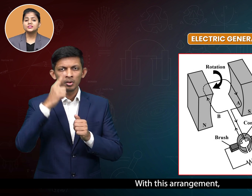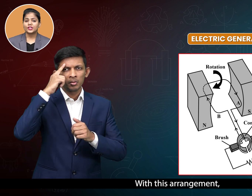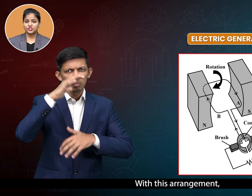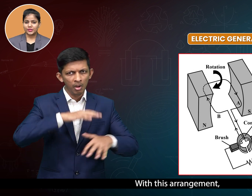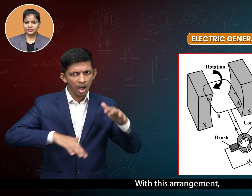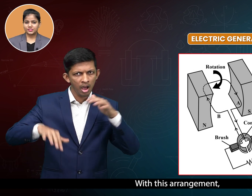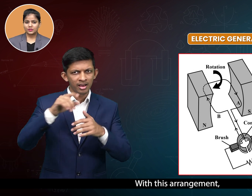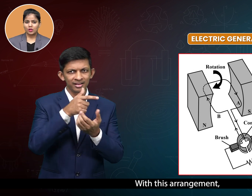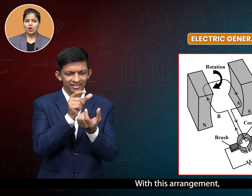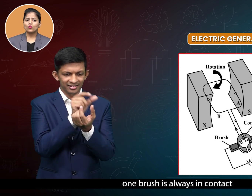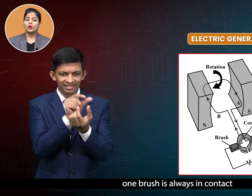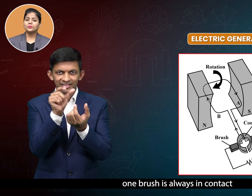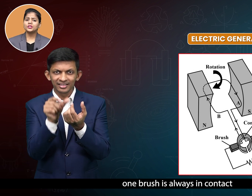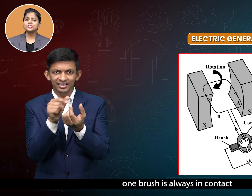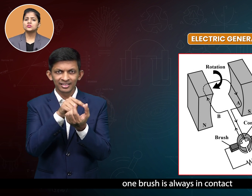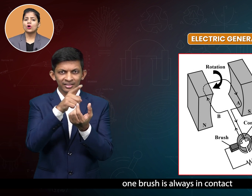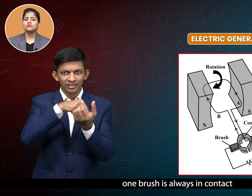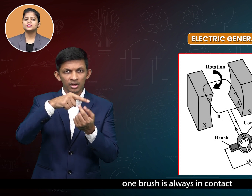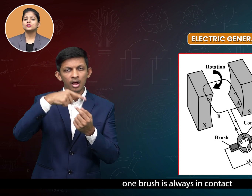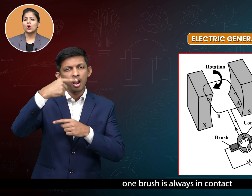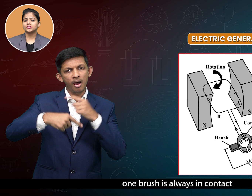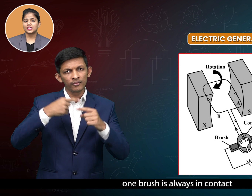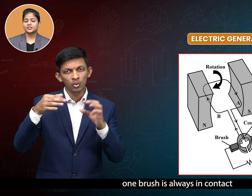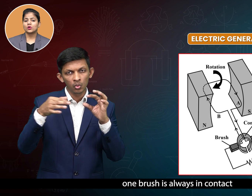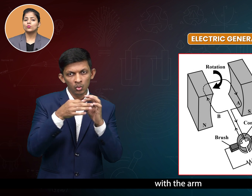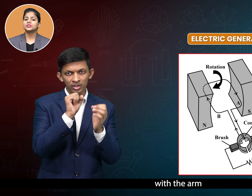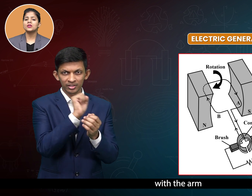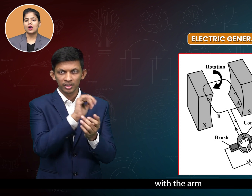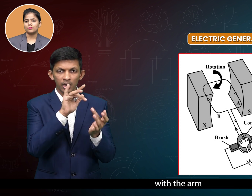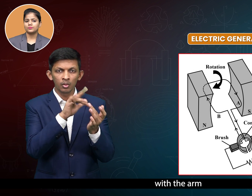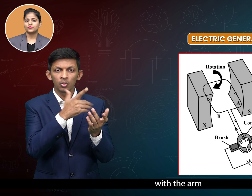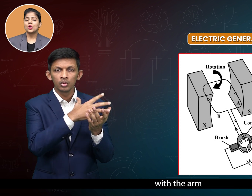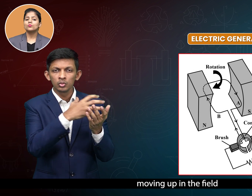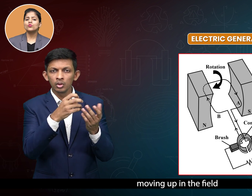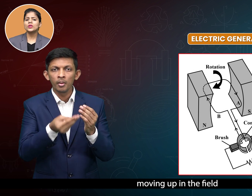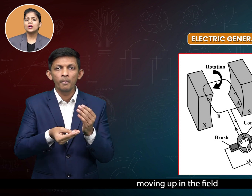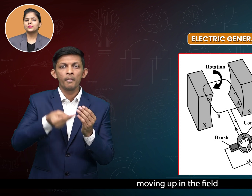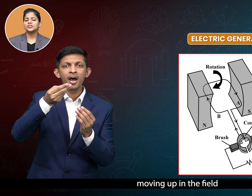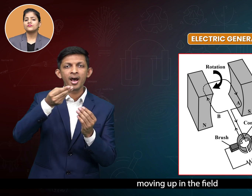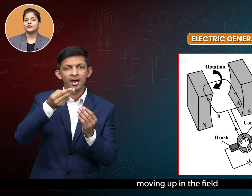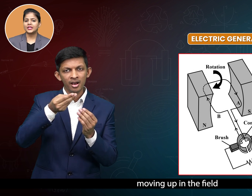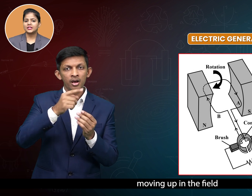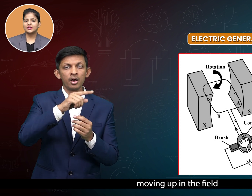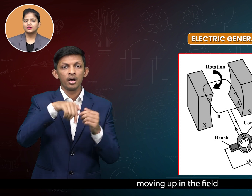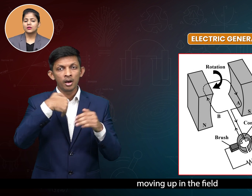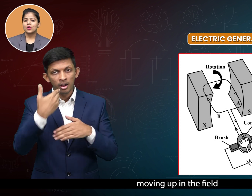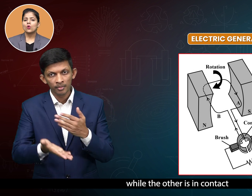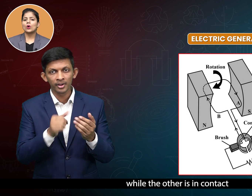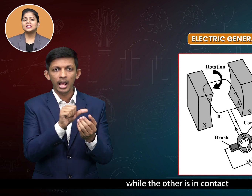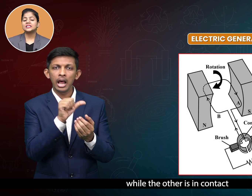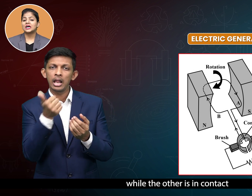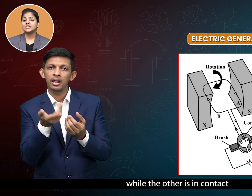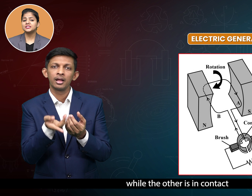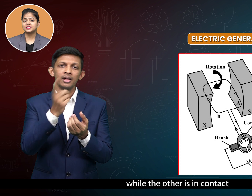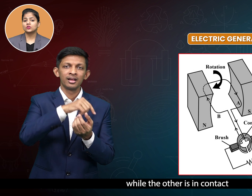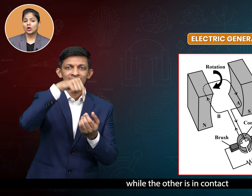With this arrangement, one brush is always in contact with the arm, moving up in the field,